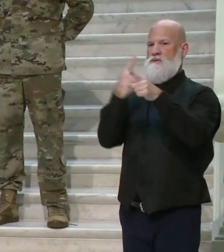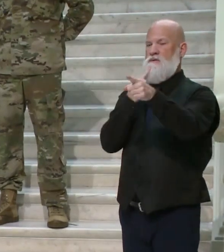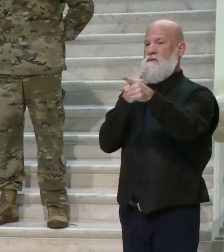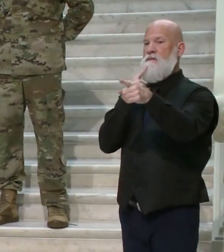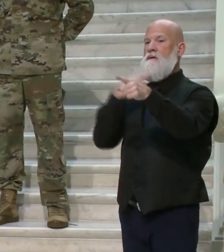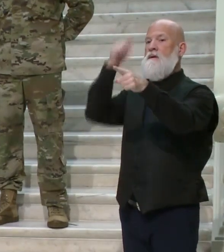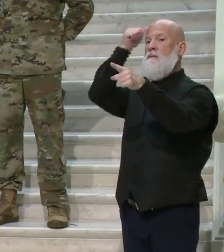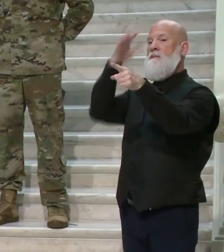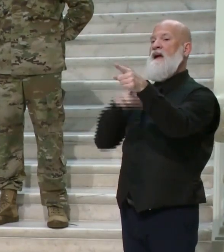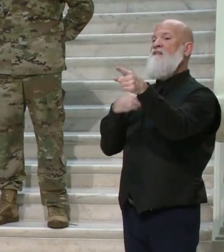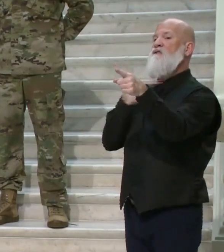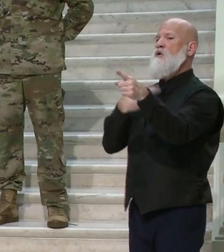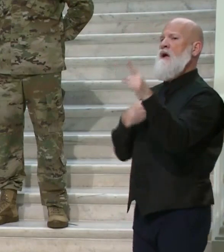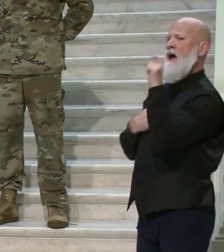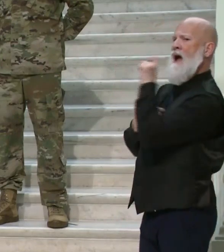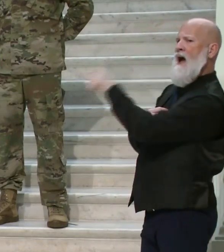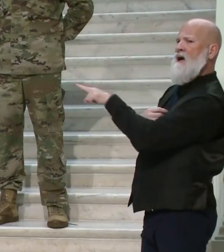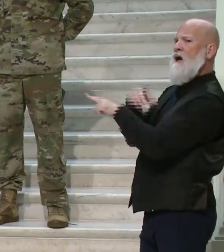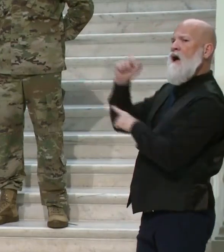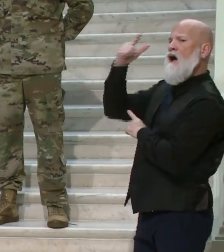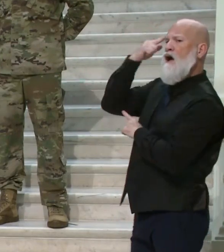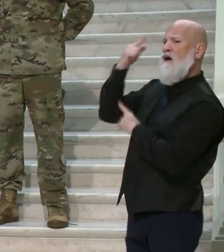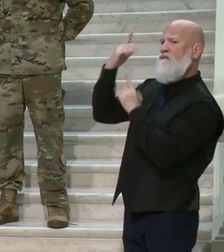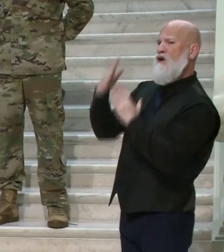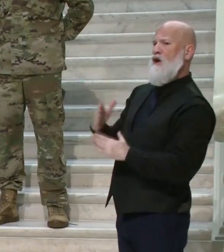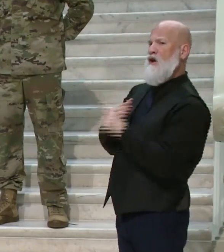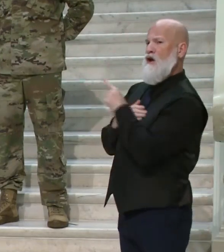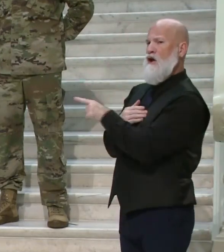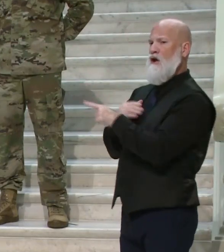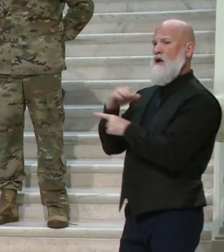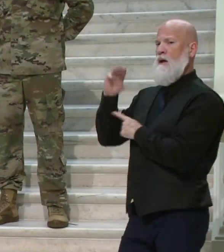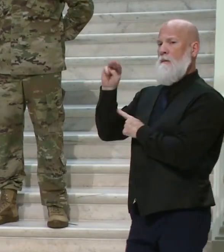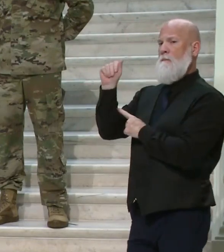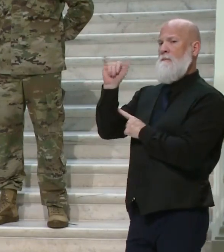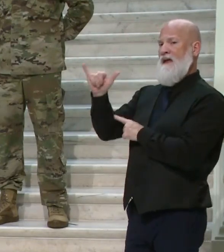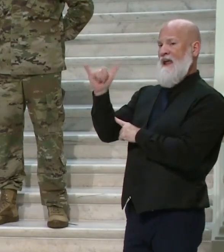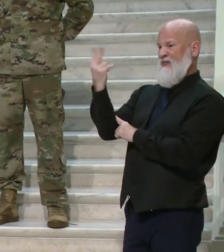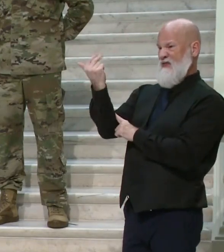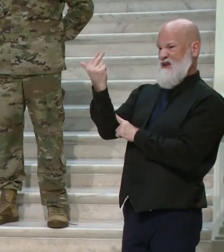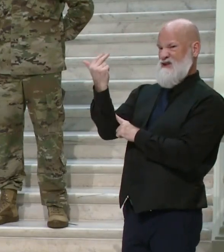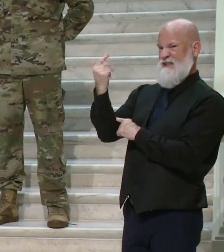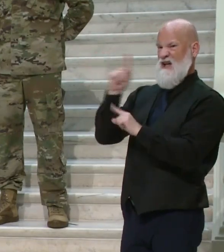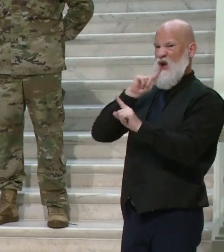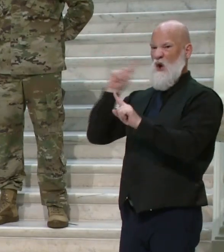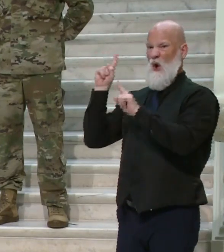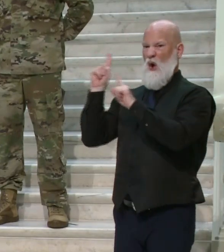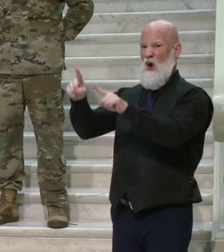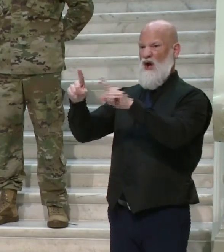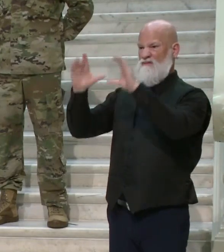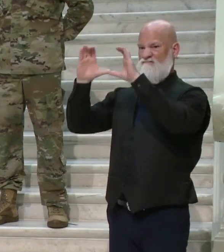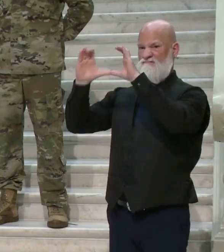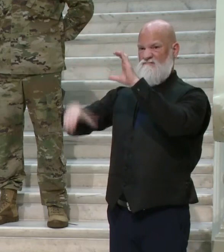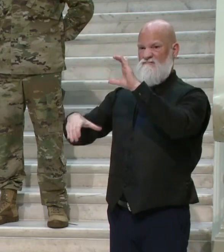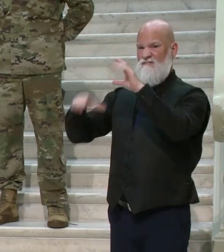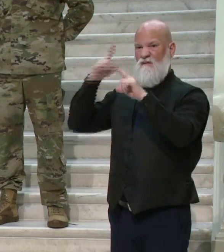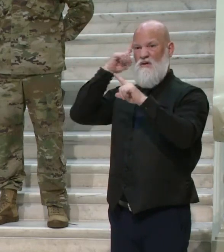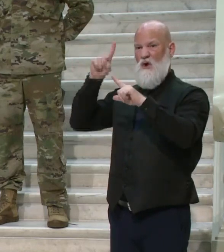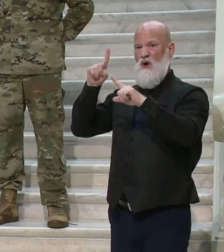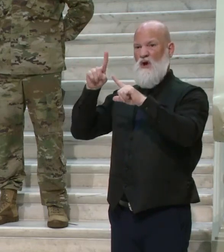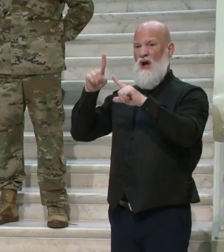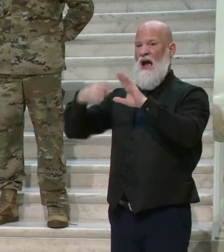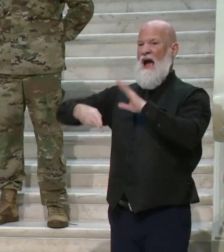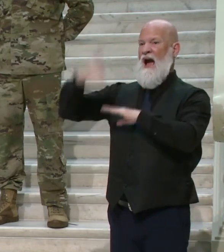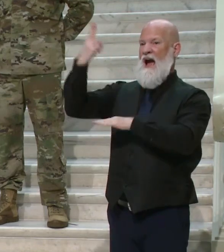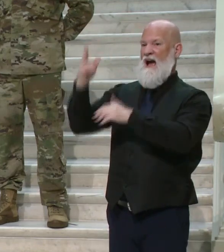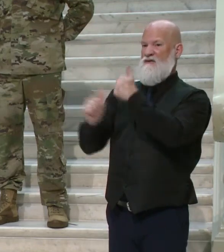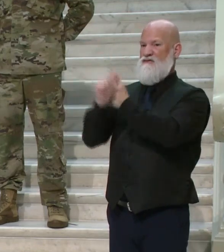Governor, on the May 13th order on medically fragile staying in place, what criteria